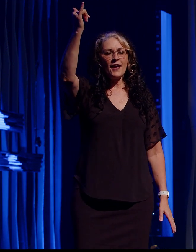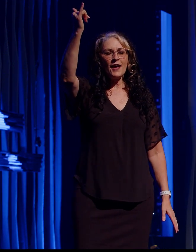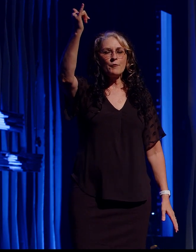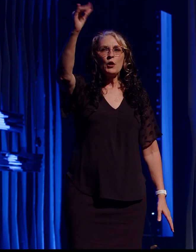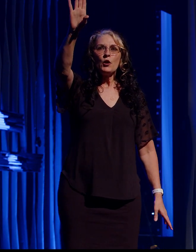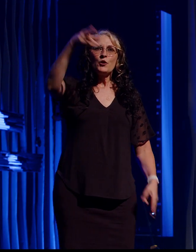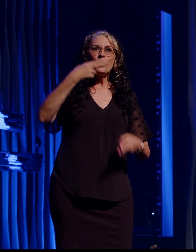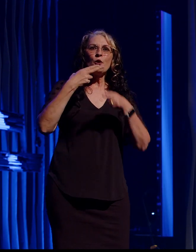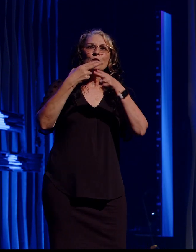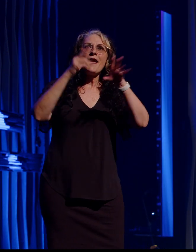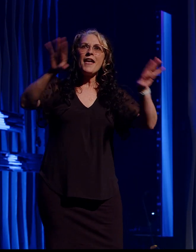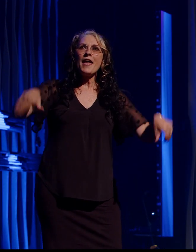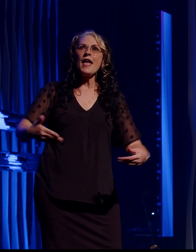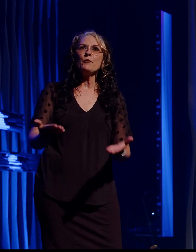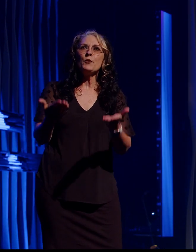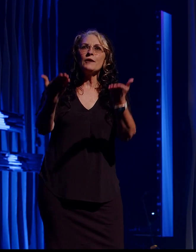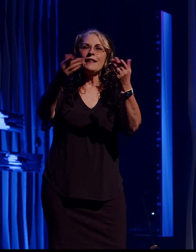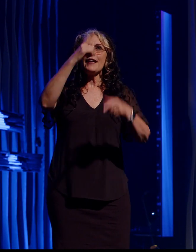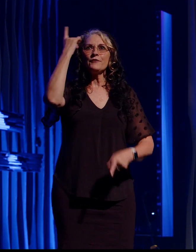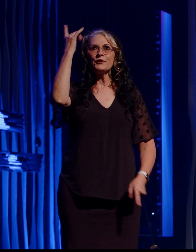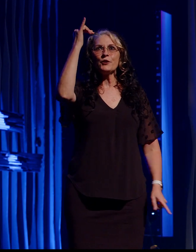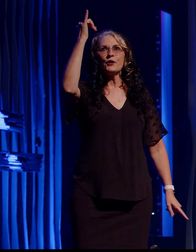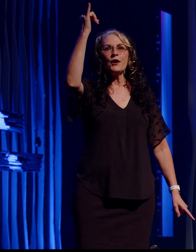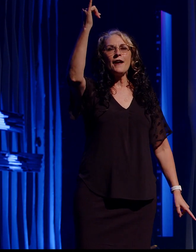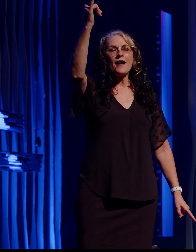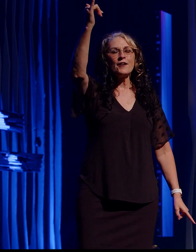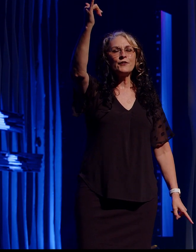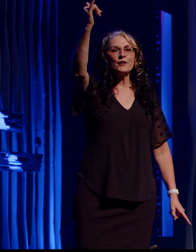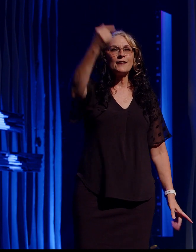lift your name forever. Say forever.